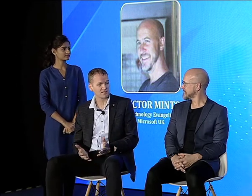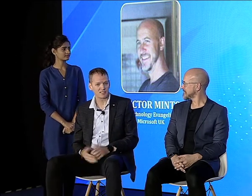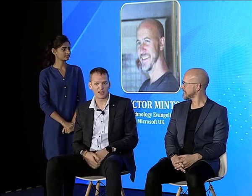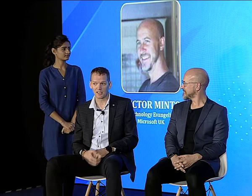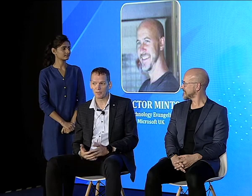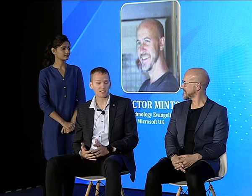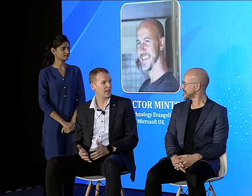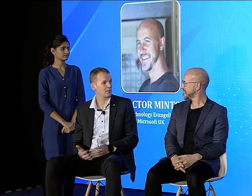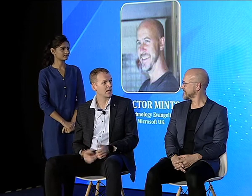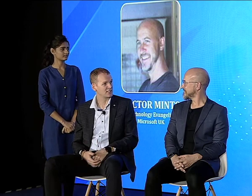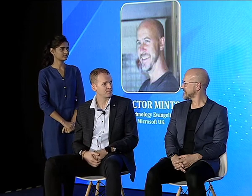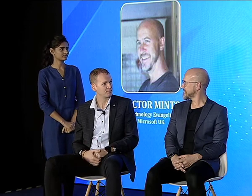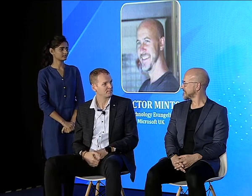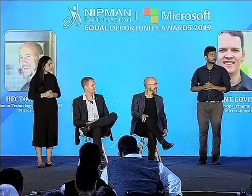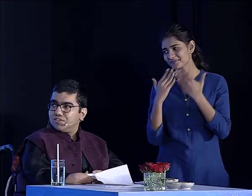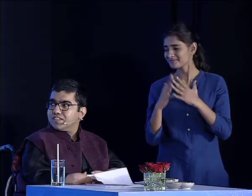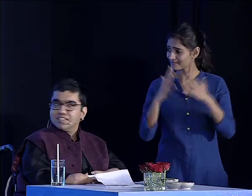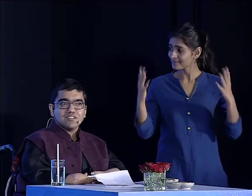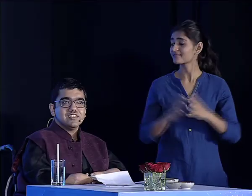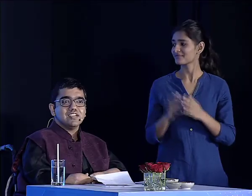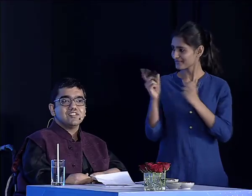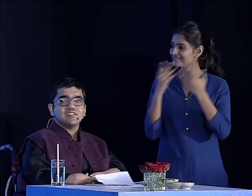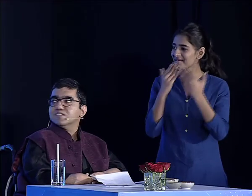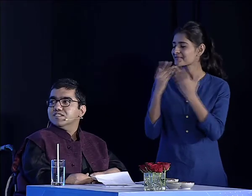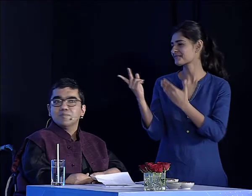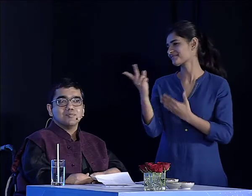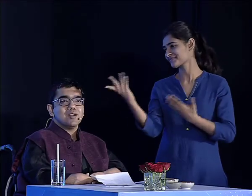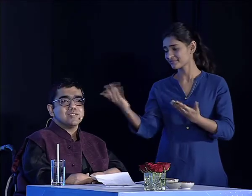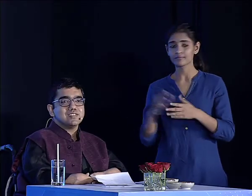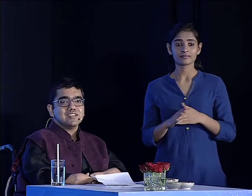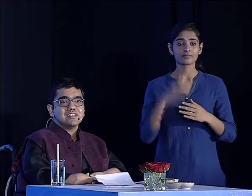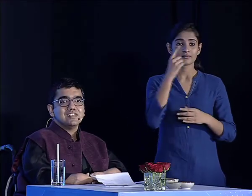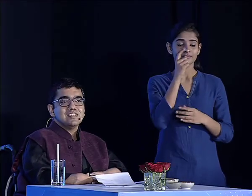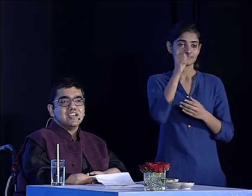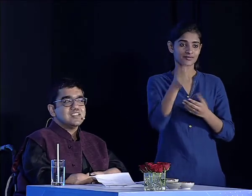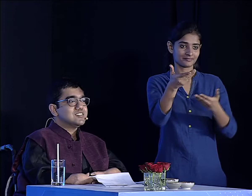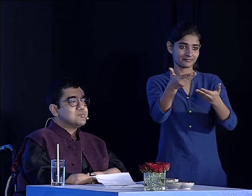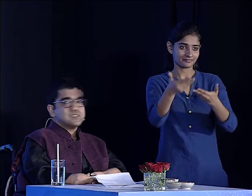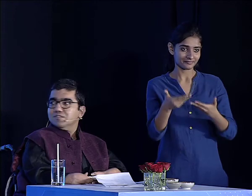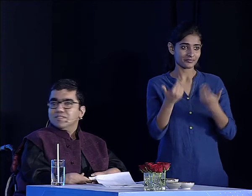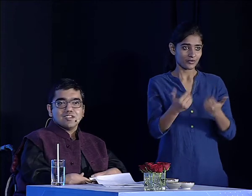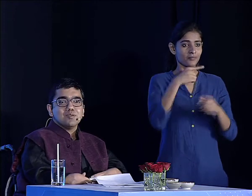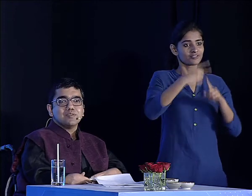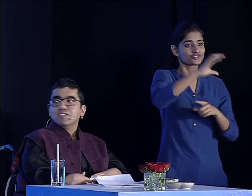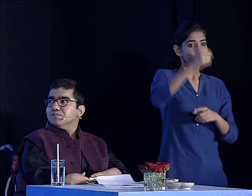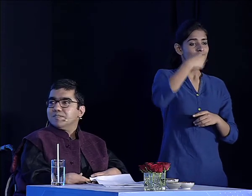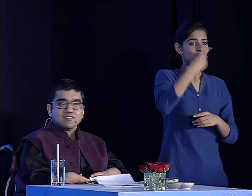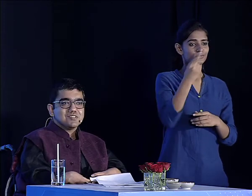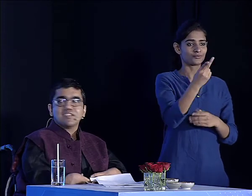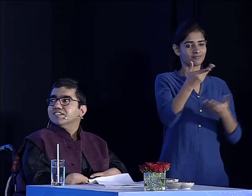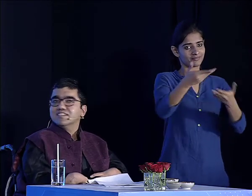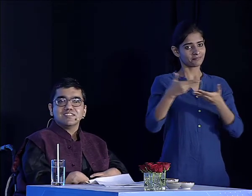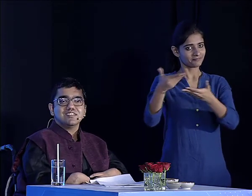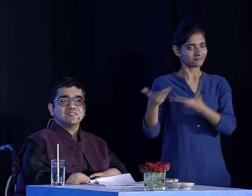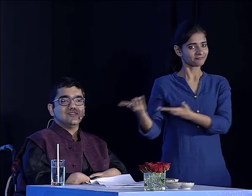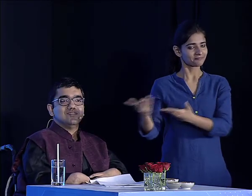just because I saw the impact it had on my team. Thank you, Hector. Thank you, Clint. I would request Madam Kamlin and a chairperson to please come up and give mementos to